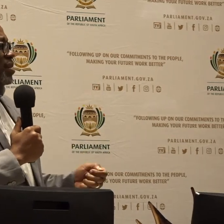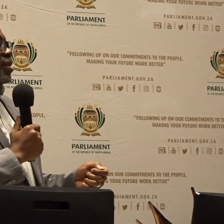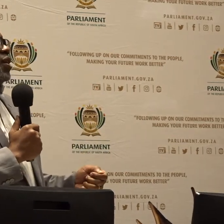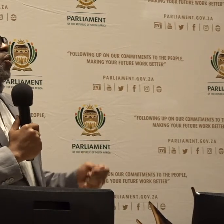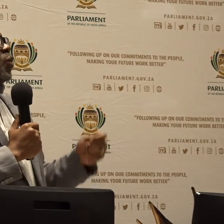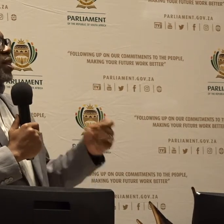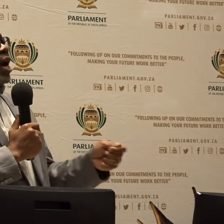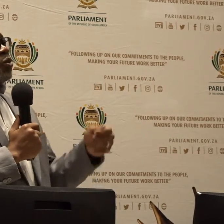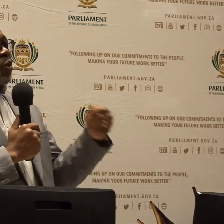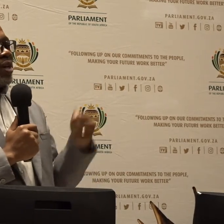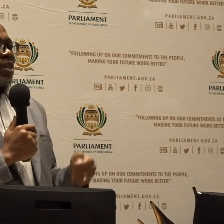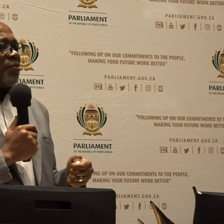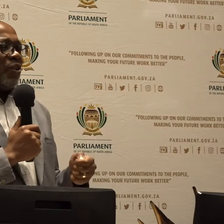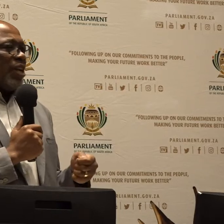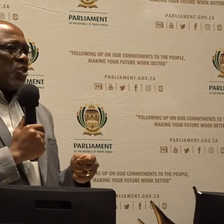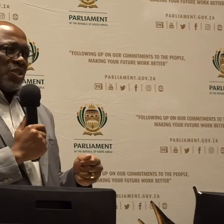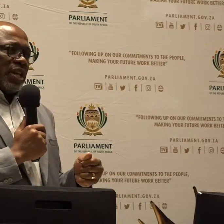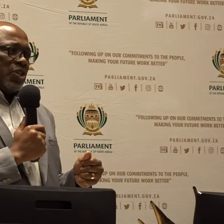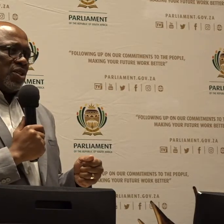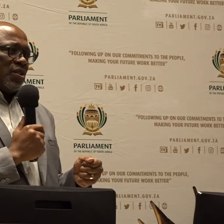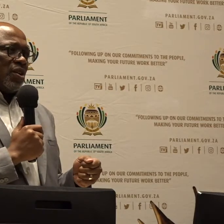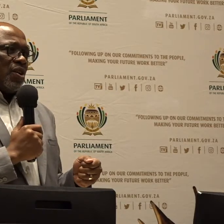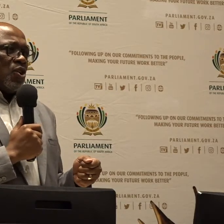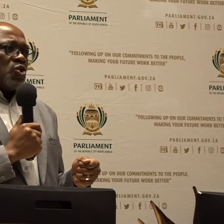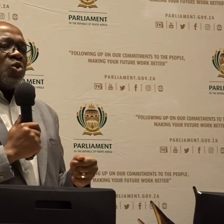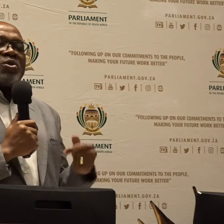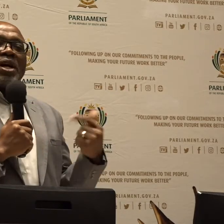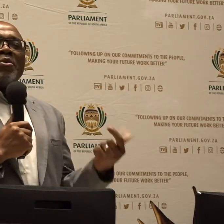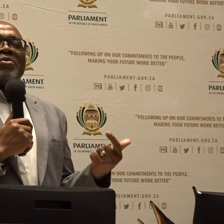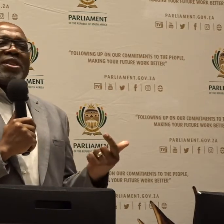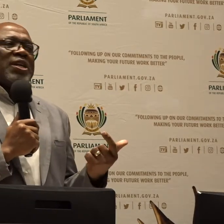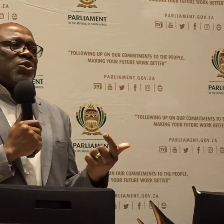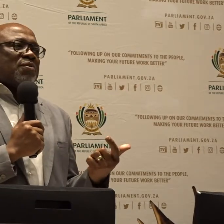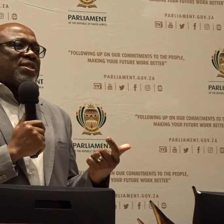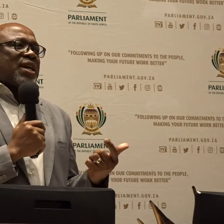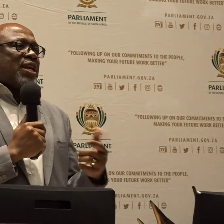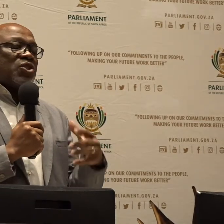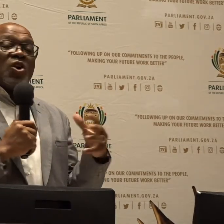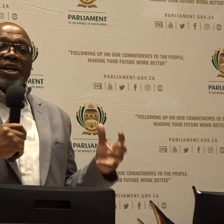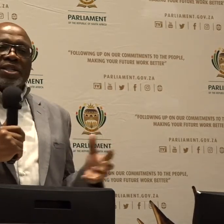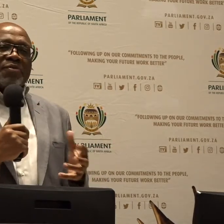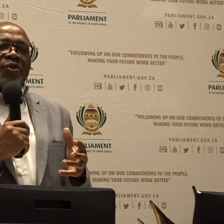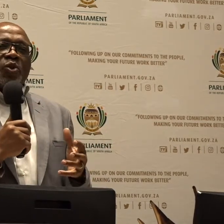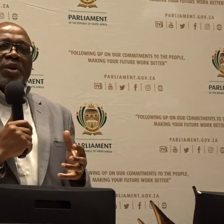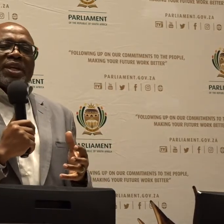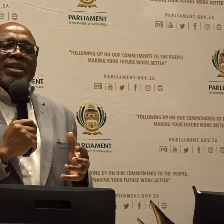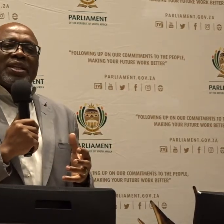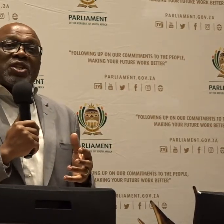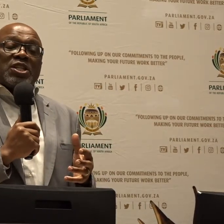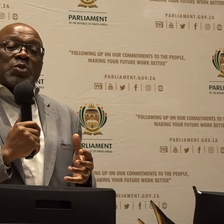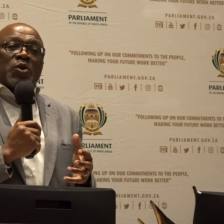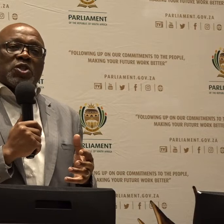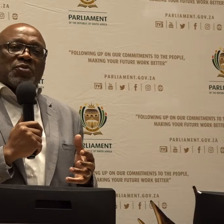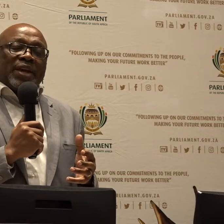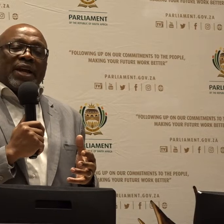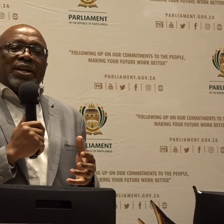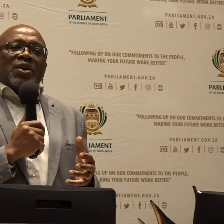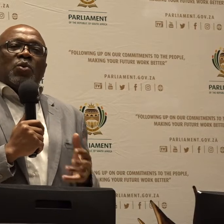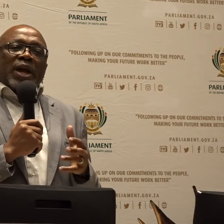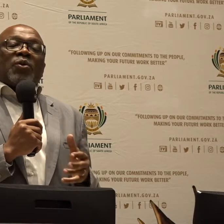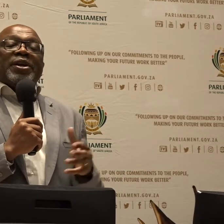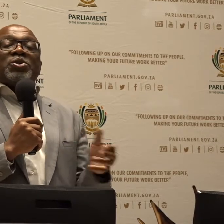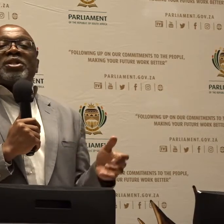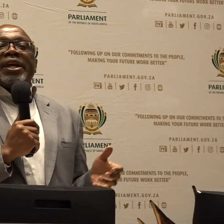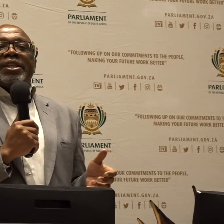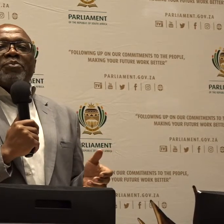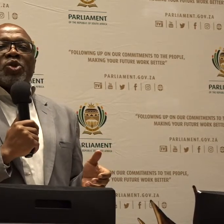that need without waiting for legislation so some of the things you have said as long as they fall within the transport sphere